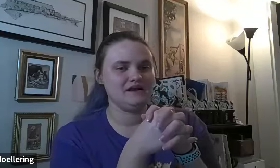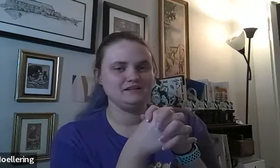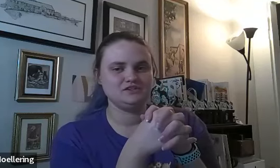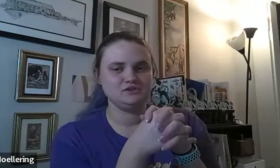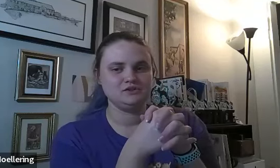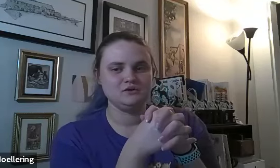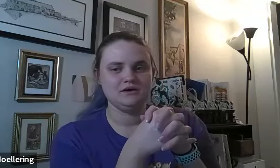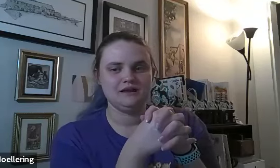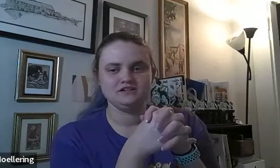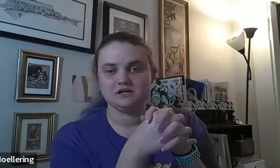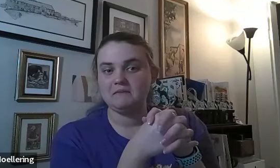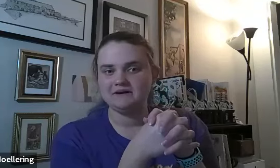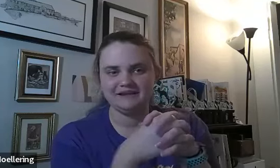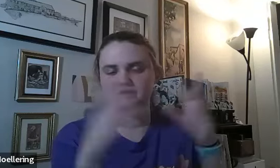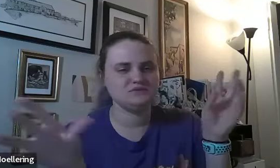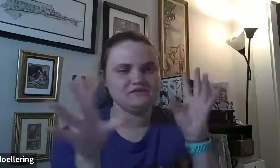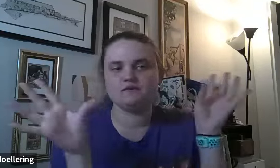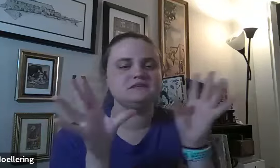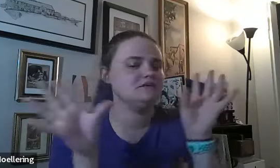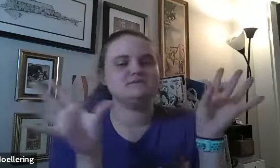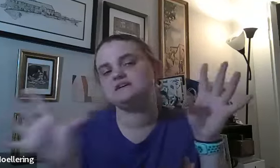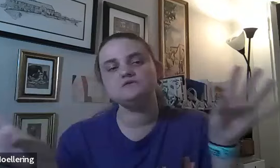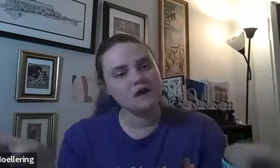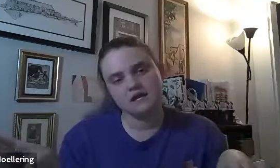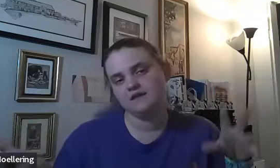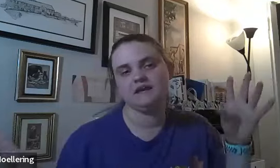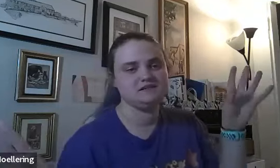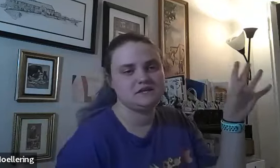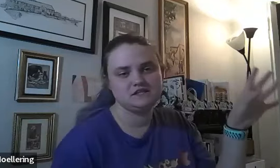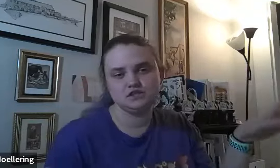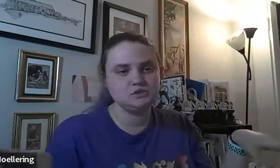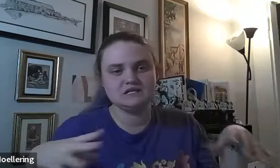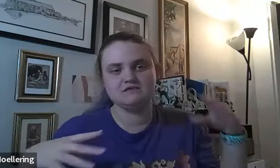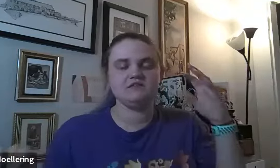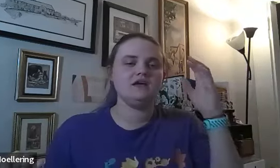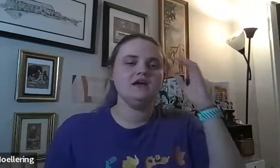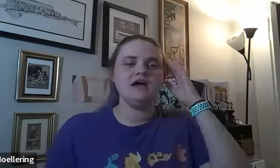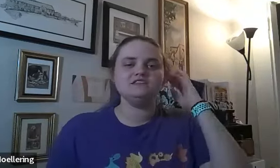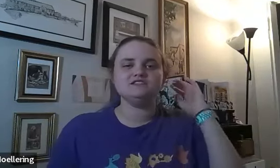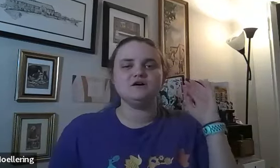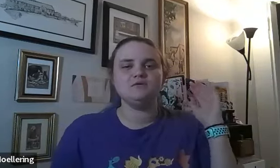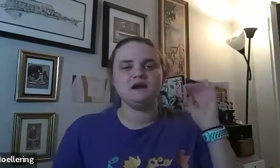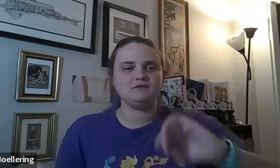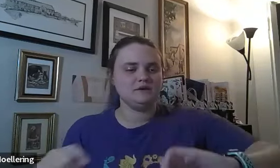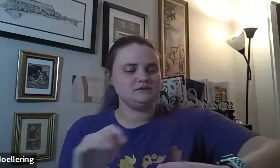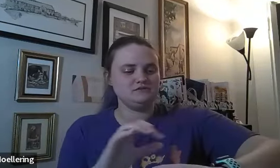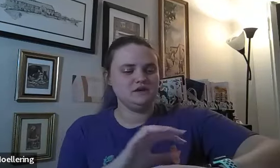liked to like talk about money. Like he was like he was obsessed with money and like his fancy shoes and everything. And so whenever we would do